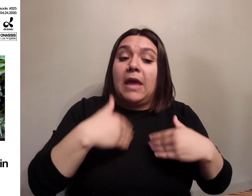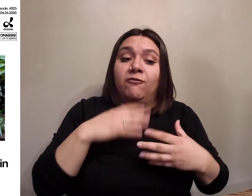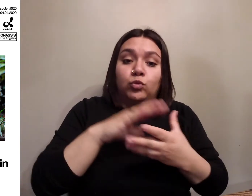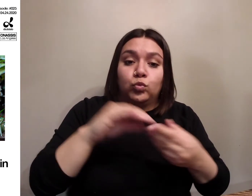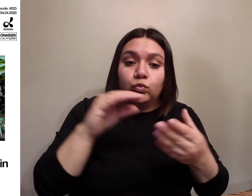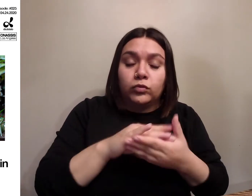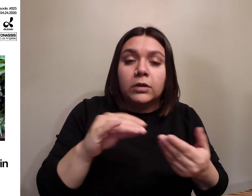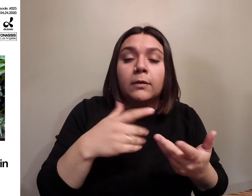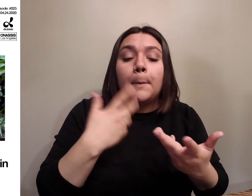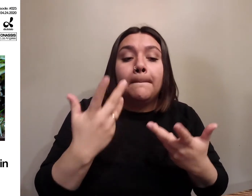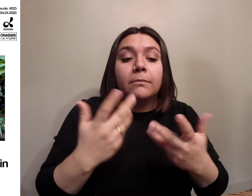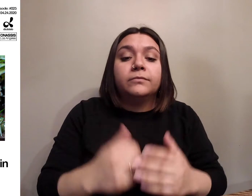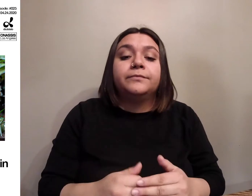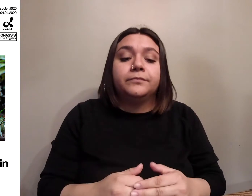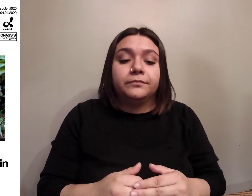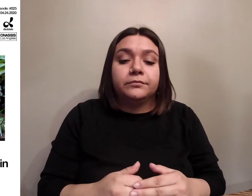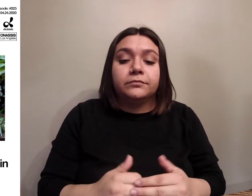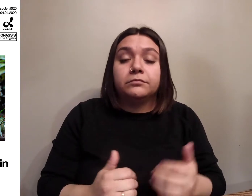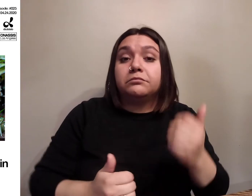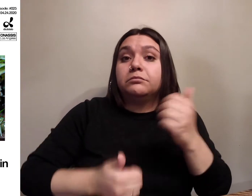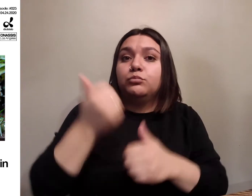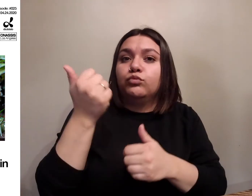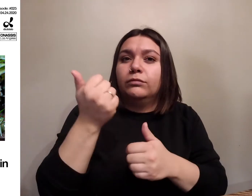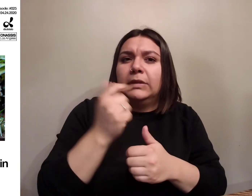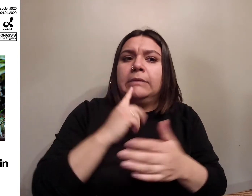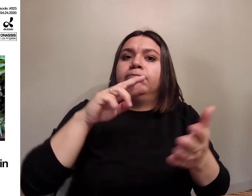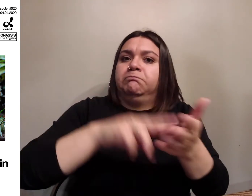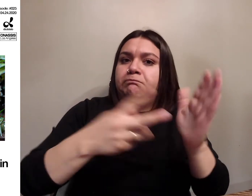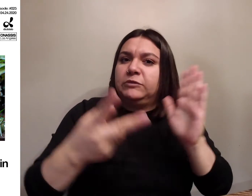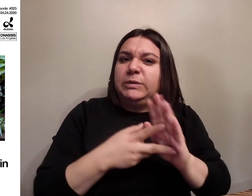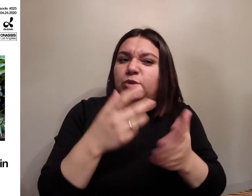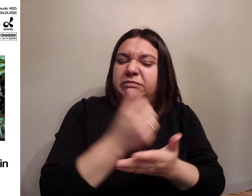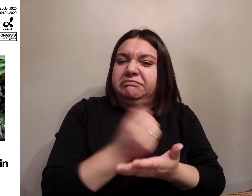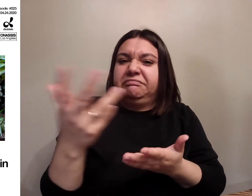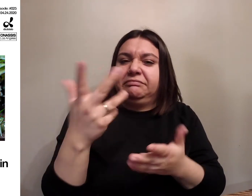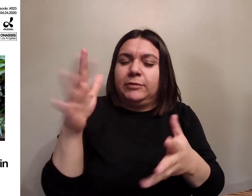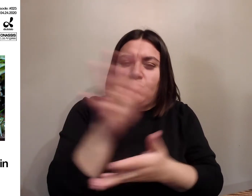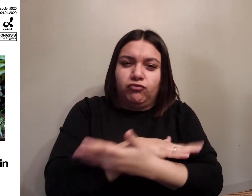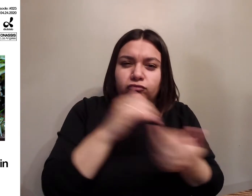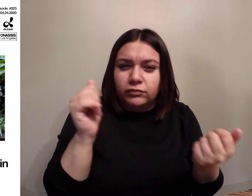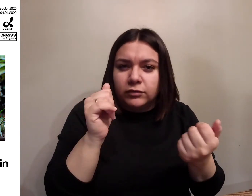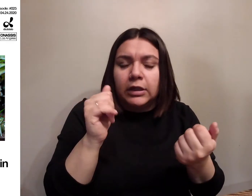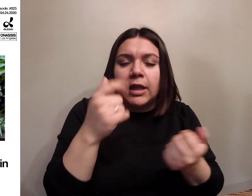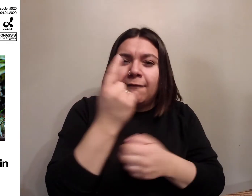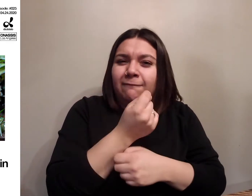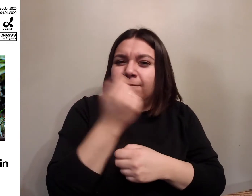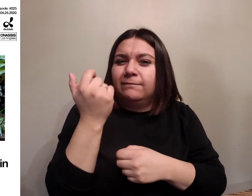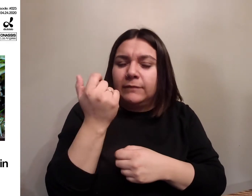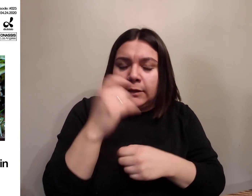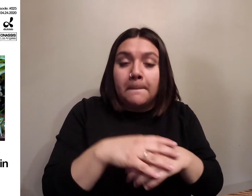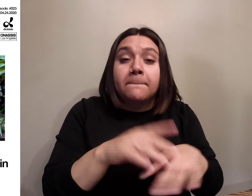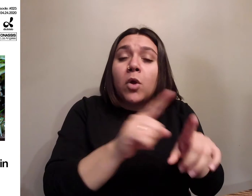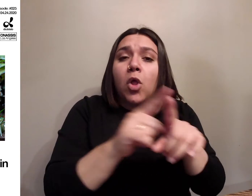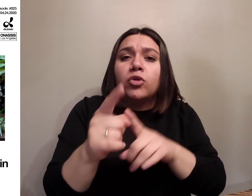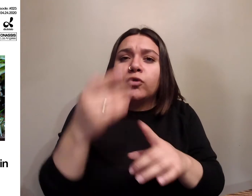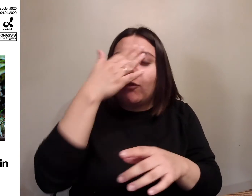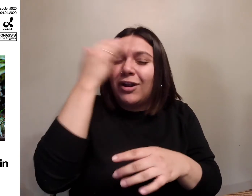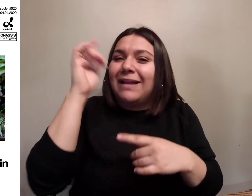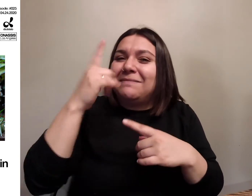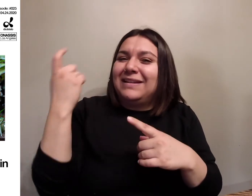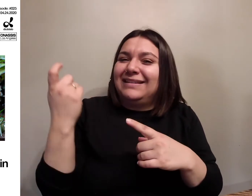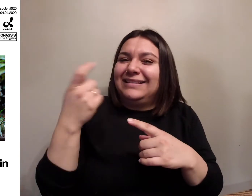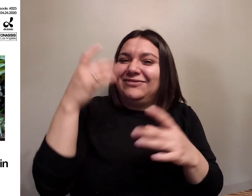care about minorities, people whose stories have been most often